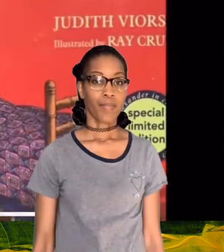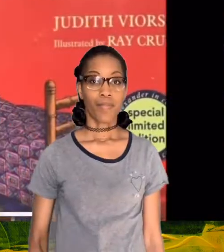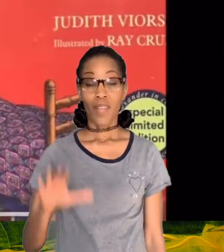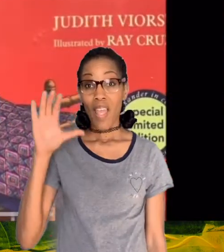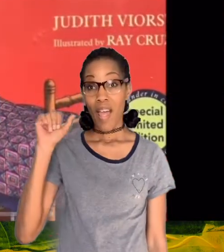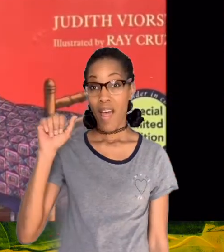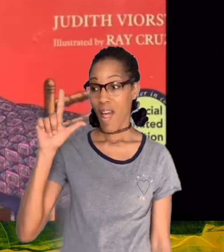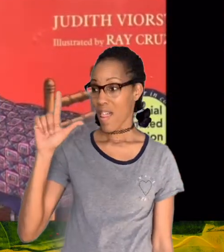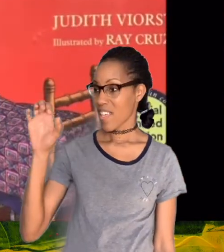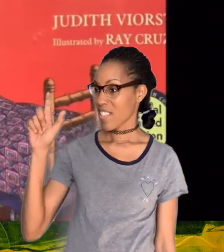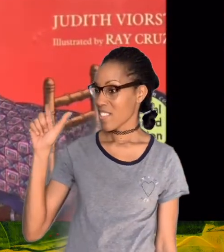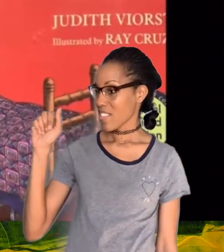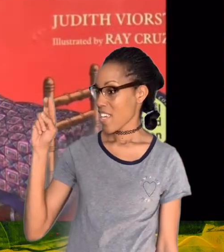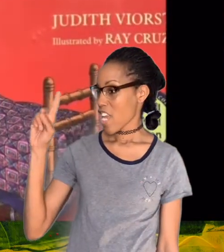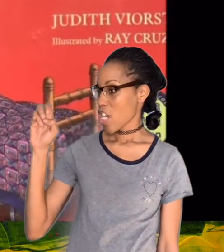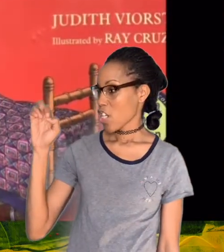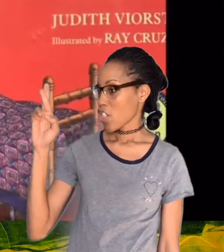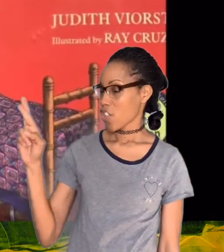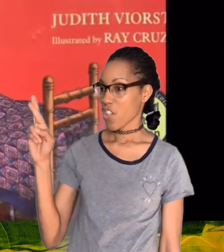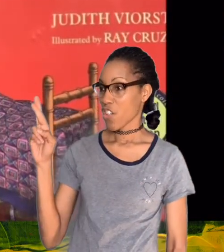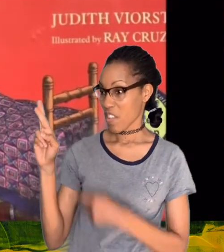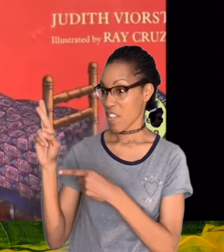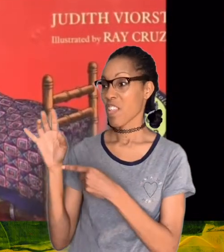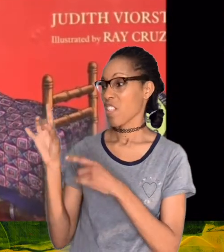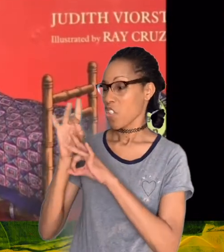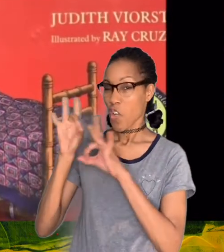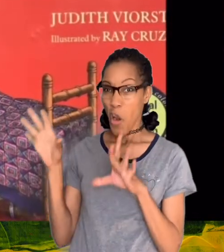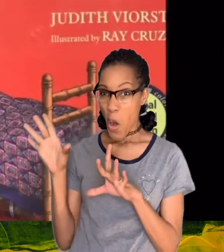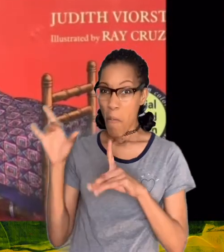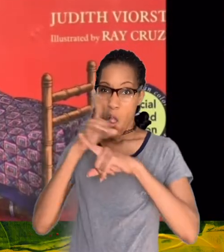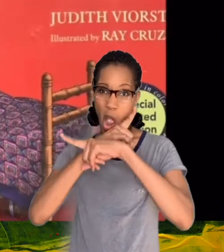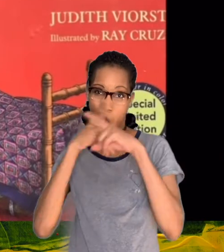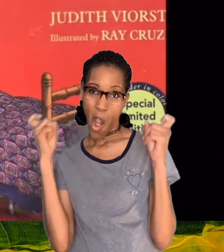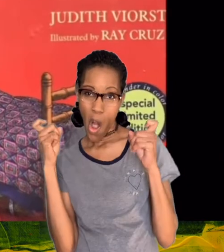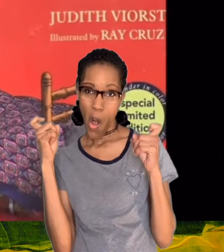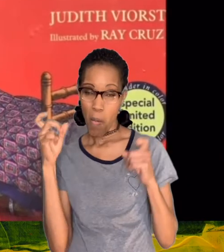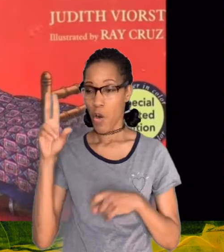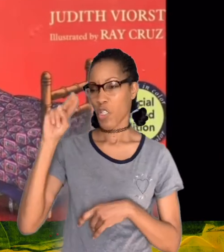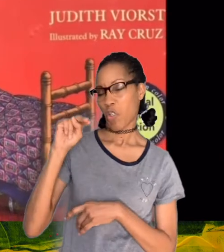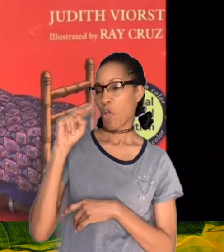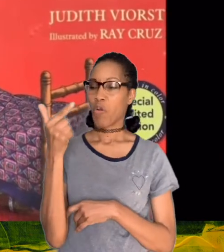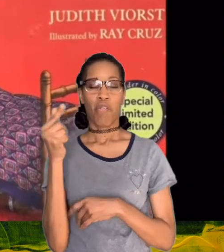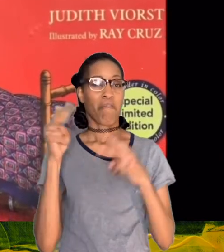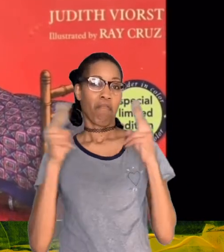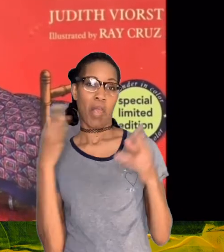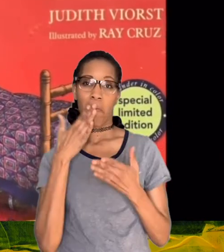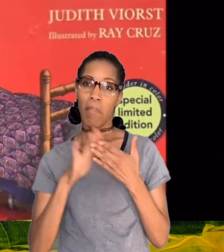Alexander and the Terrible, Horrible, No Good, Very Bad Day.